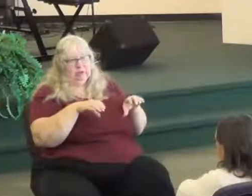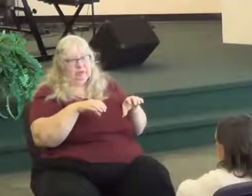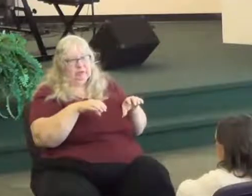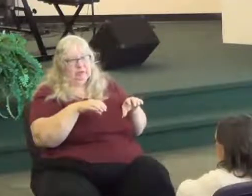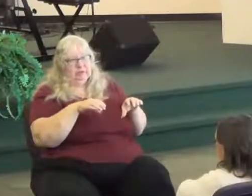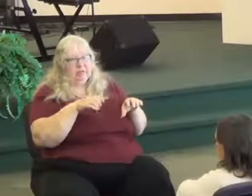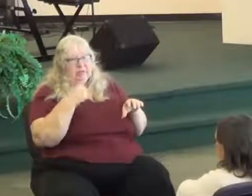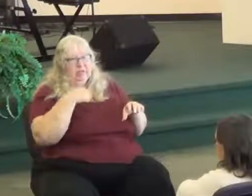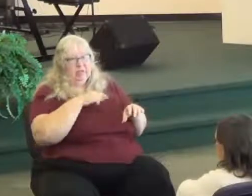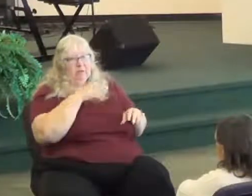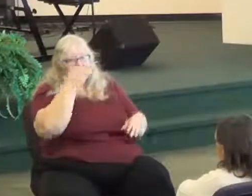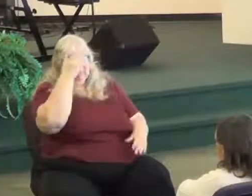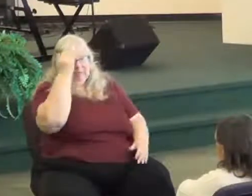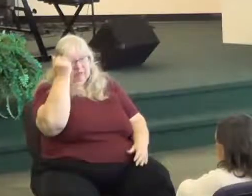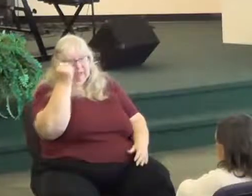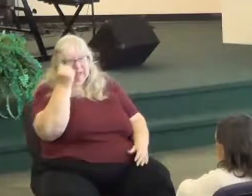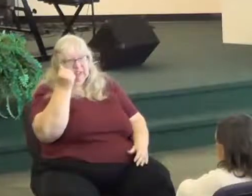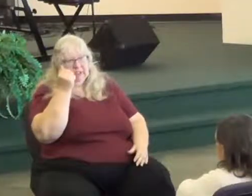that we miss the main point?